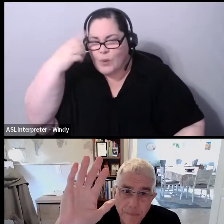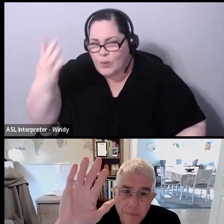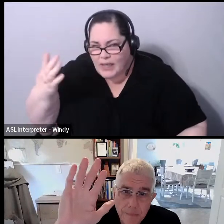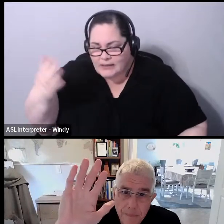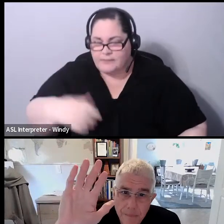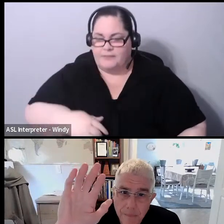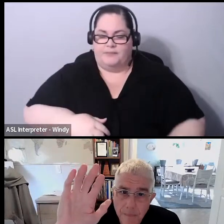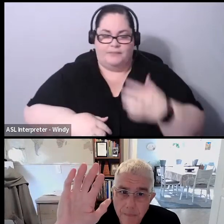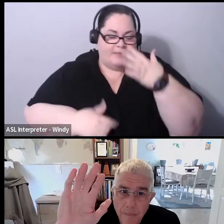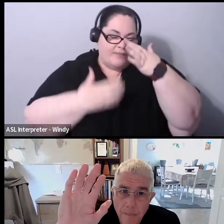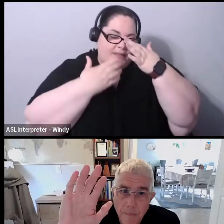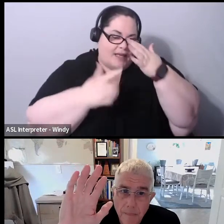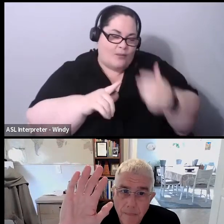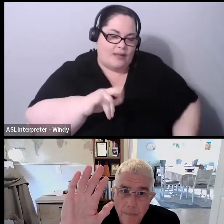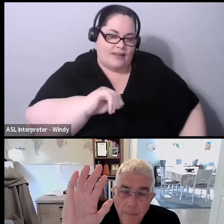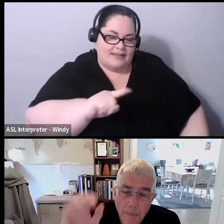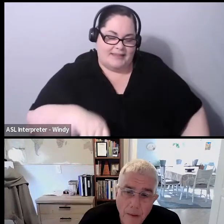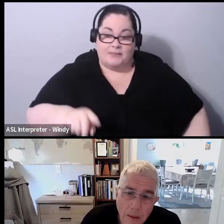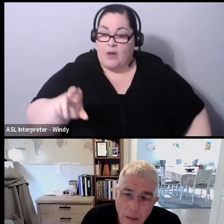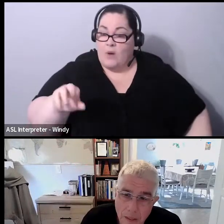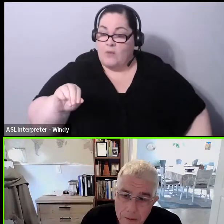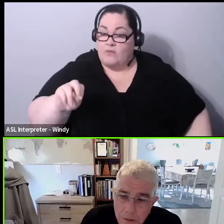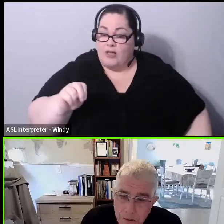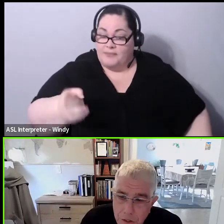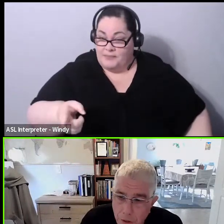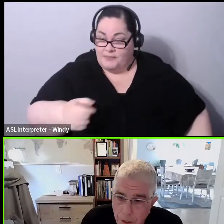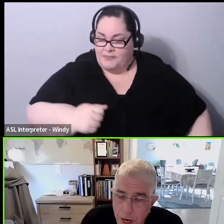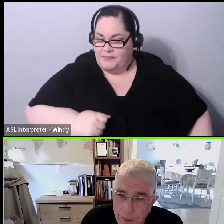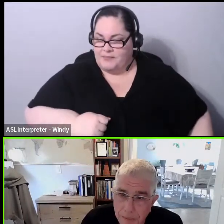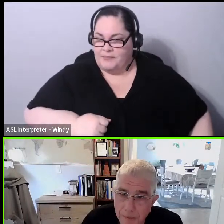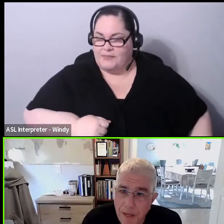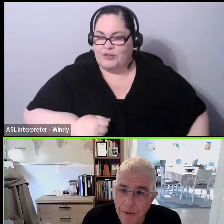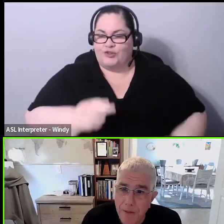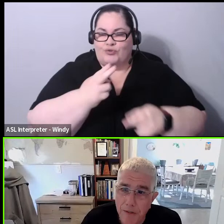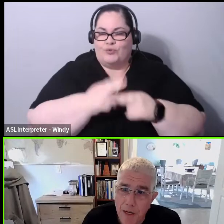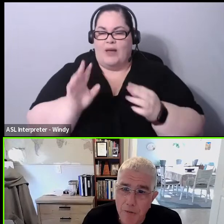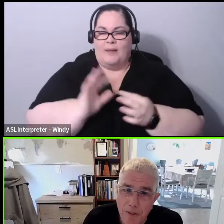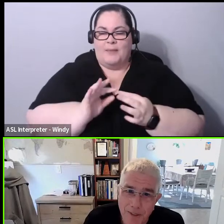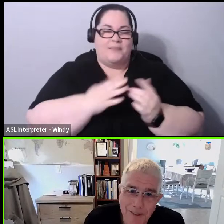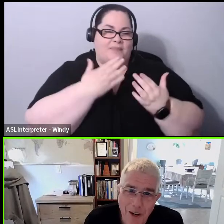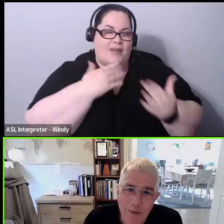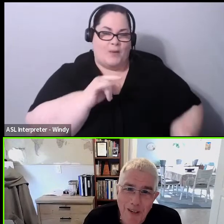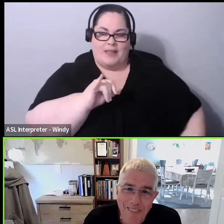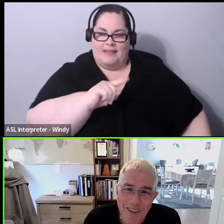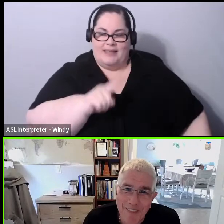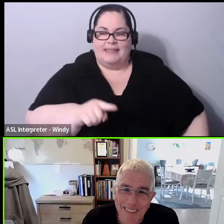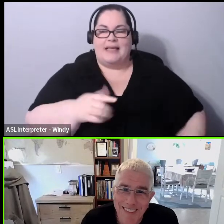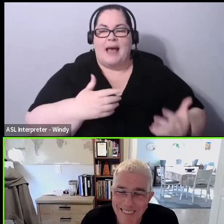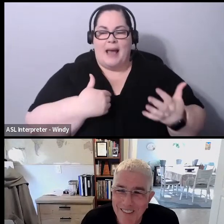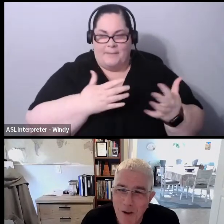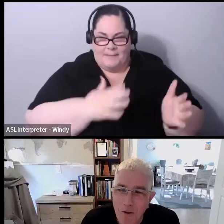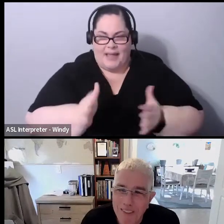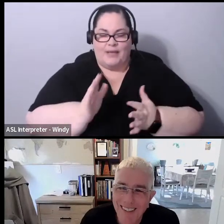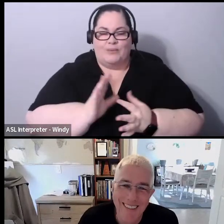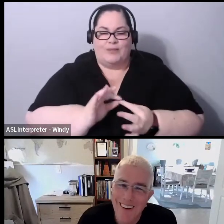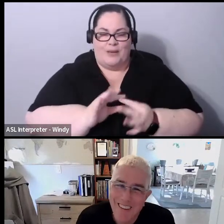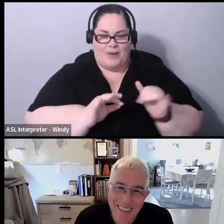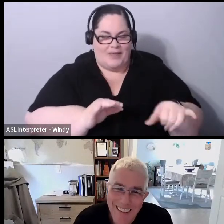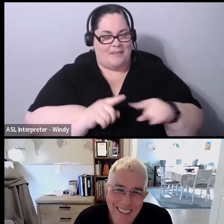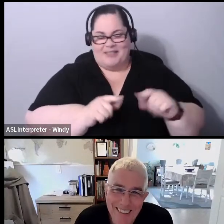Thank you so much, Liz. Ron? Just a short comment. Thank you, Liz. I was going to talk about that, but it's Okay.